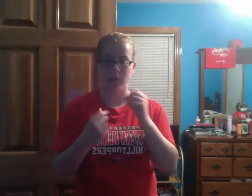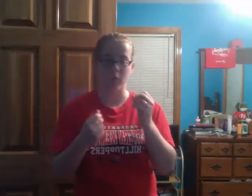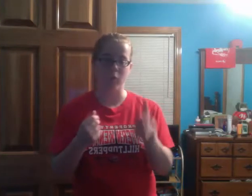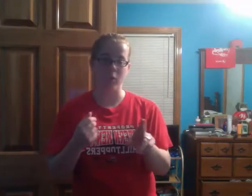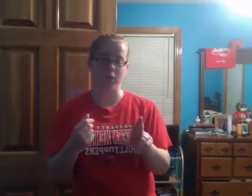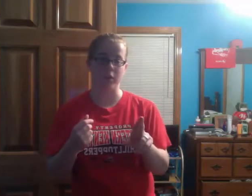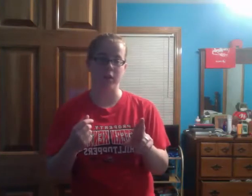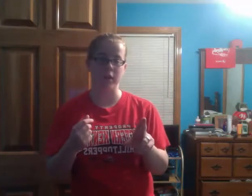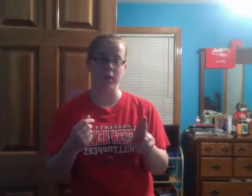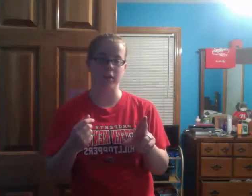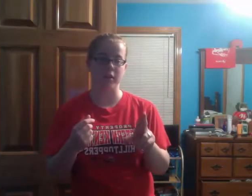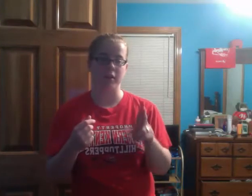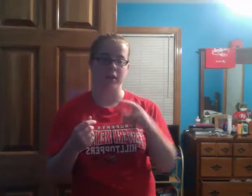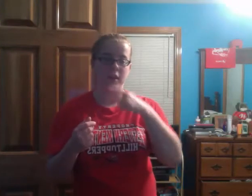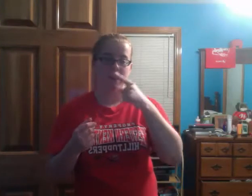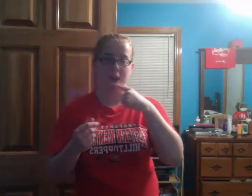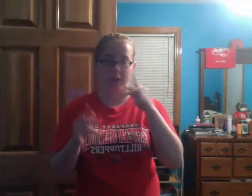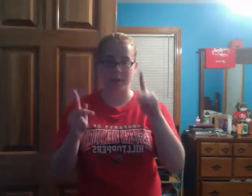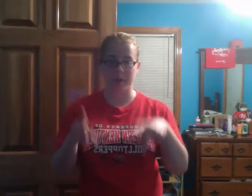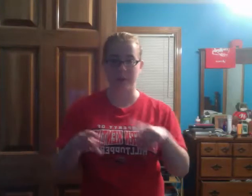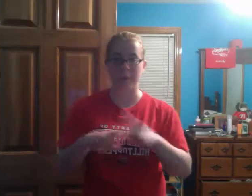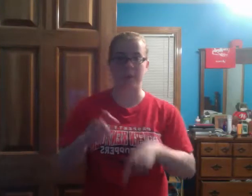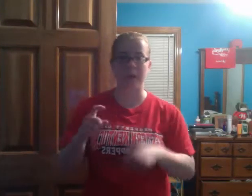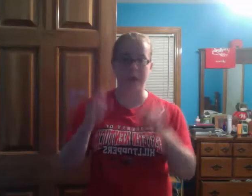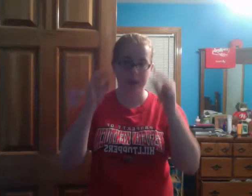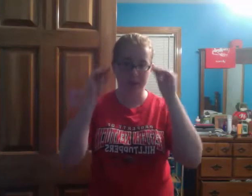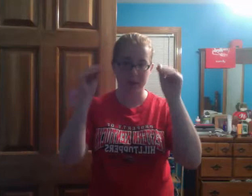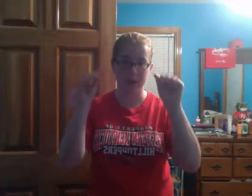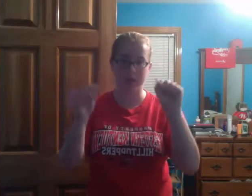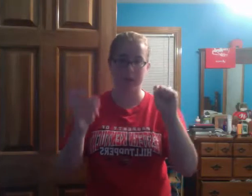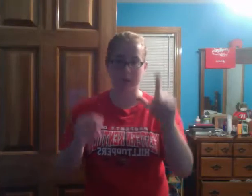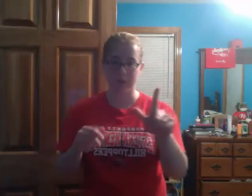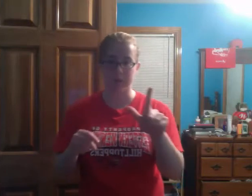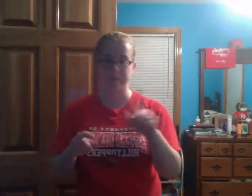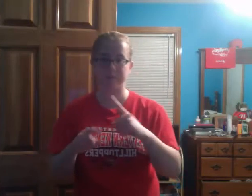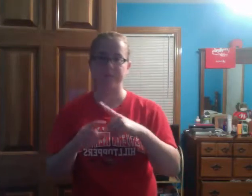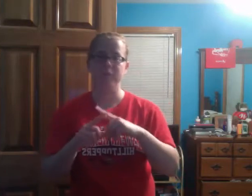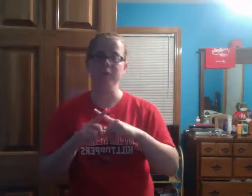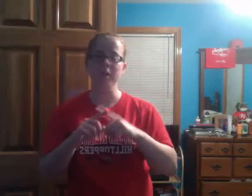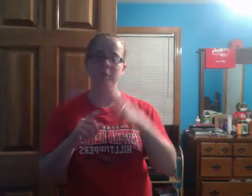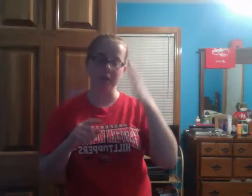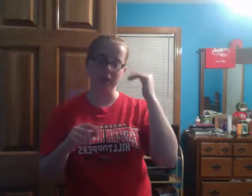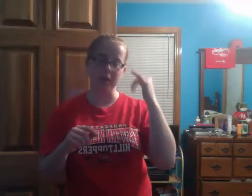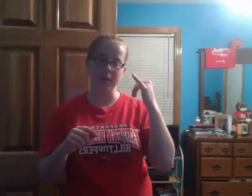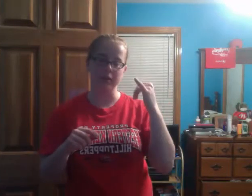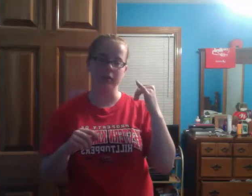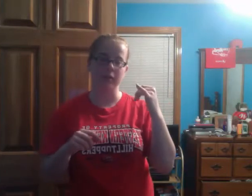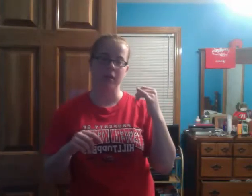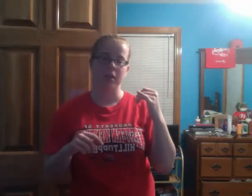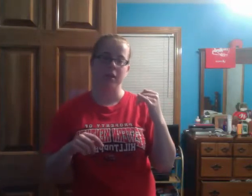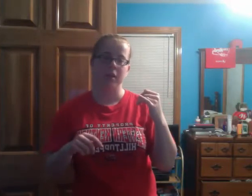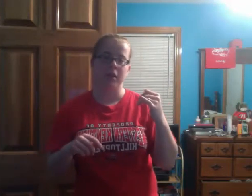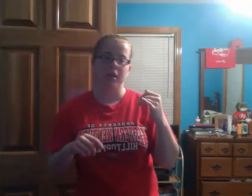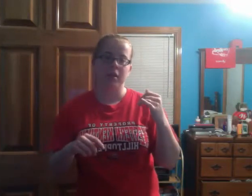or that hearing people can't teach ASL because